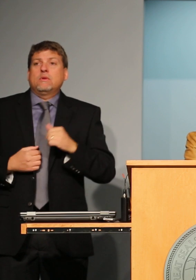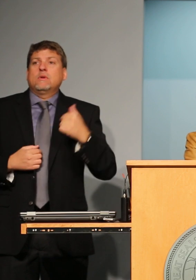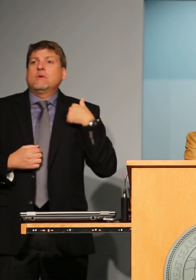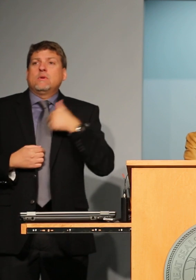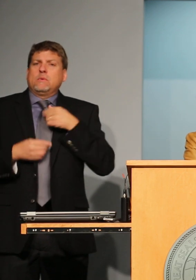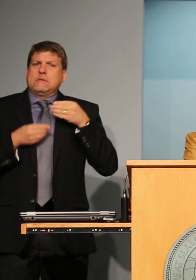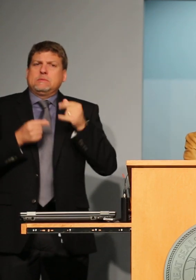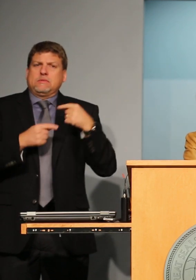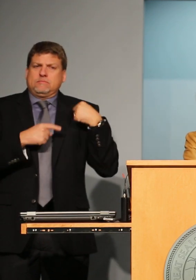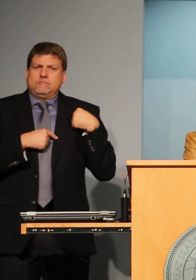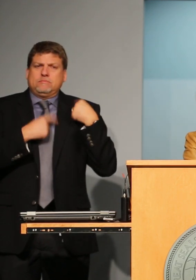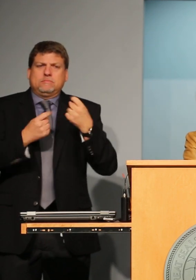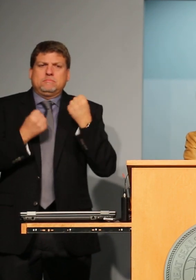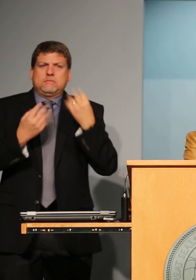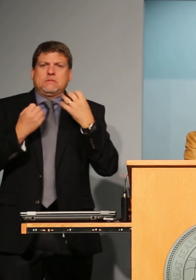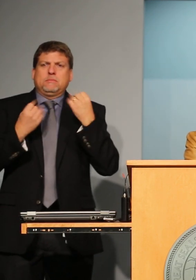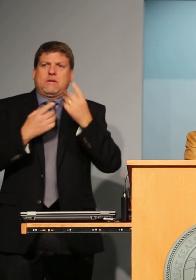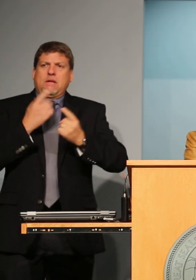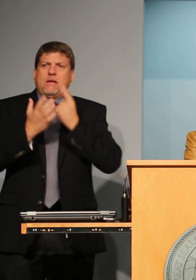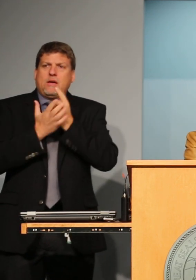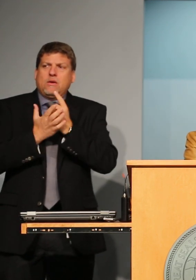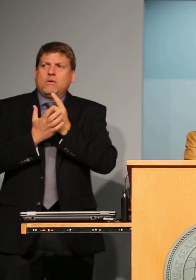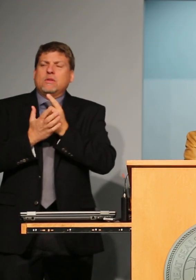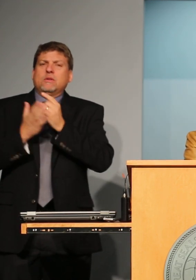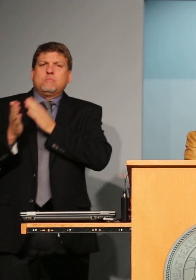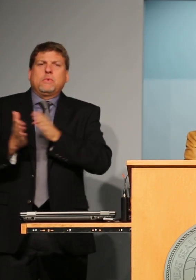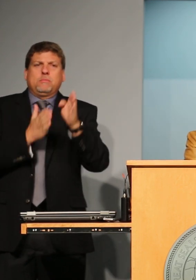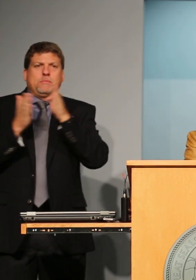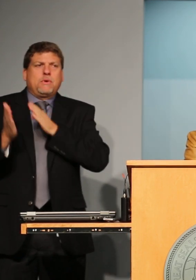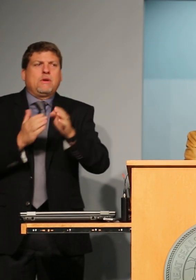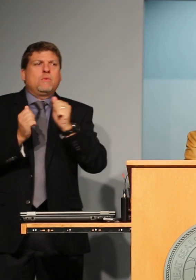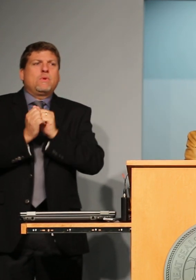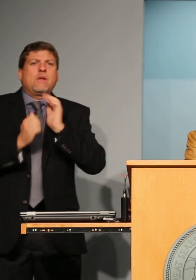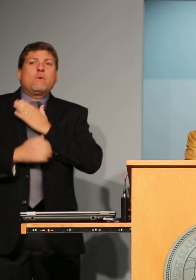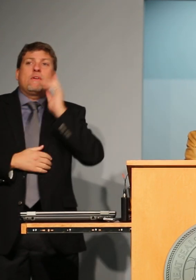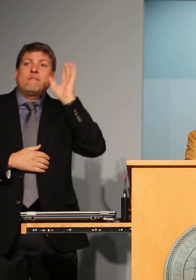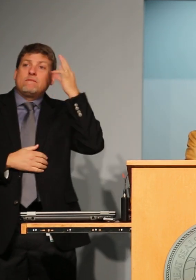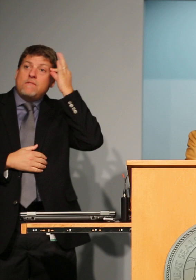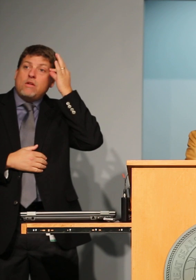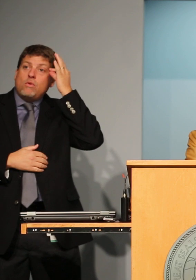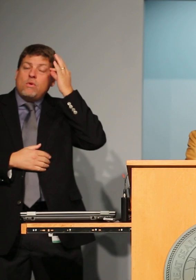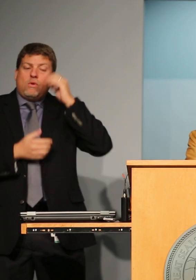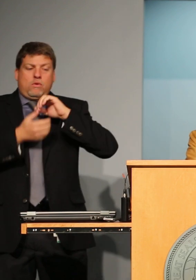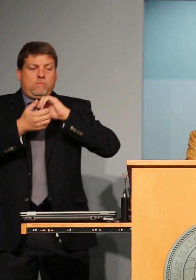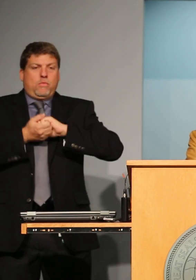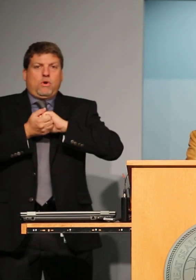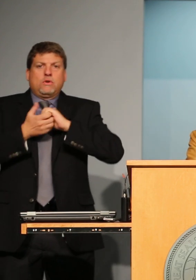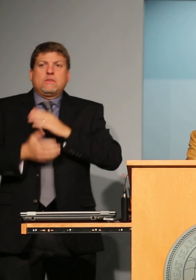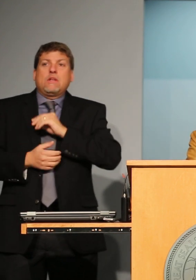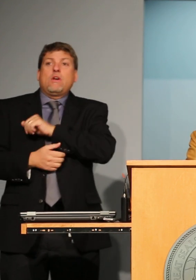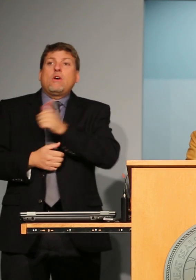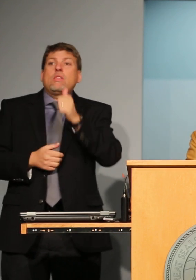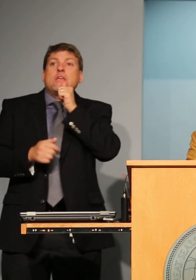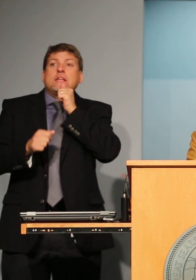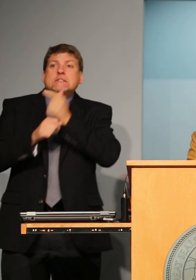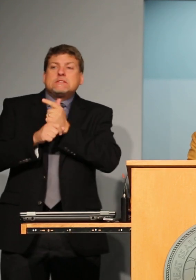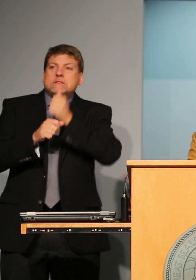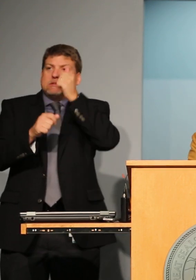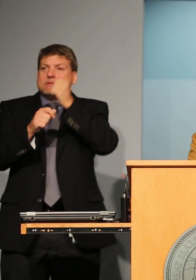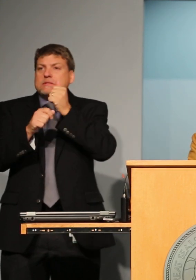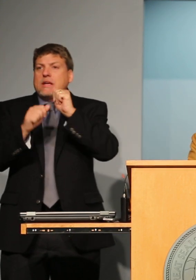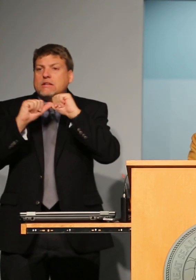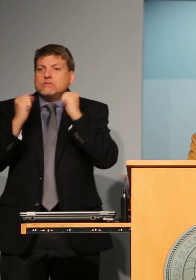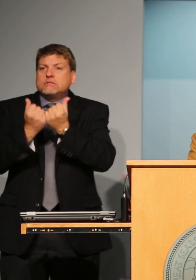over this time period preparing with our federal partners and our sister agencies and